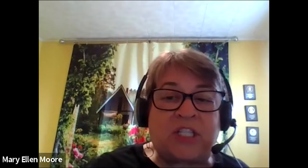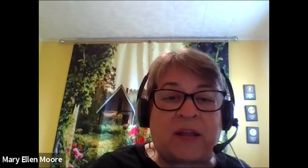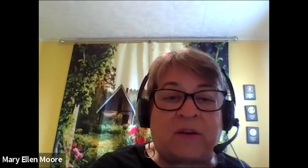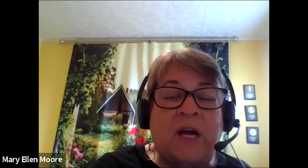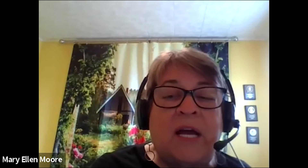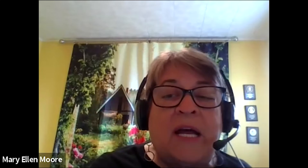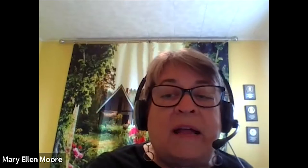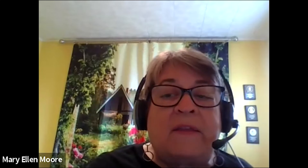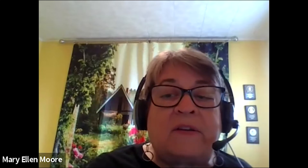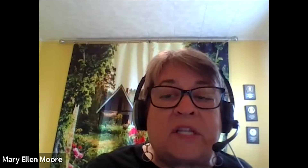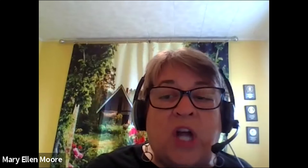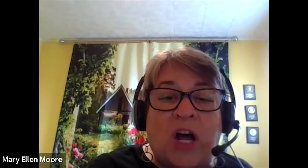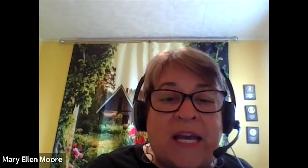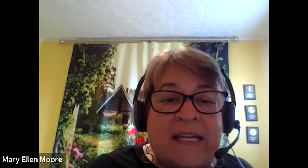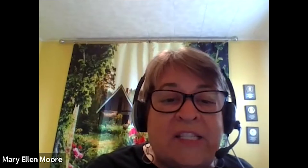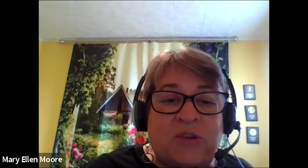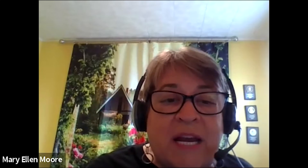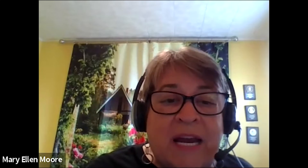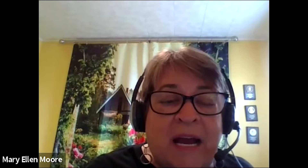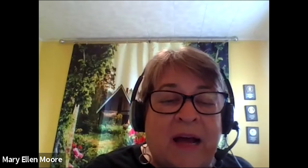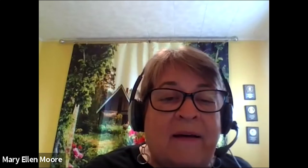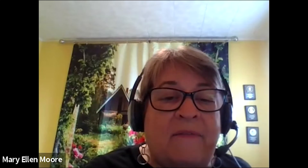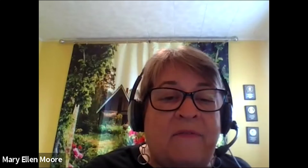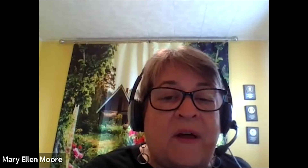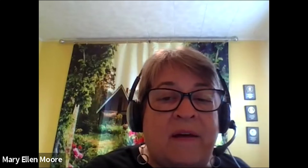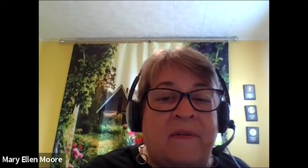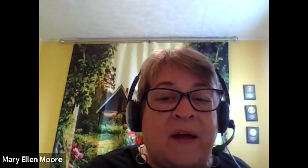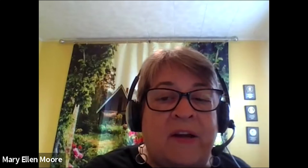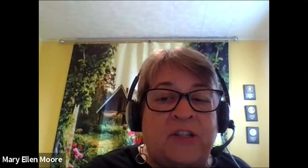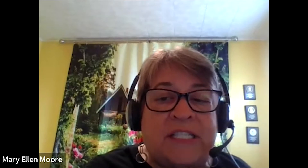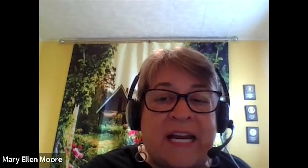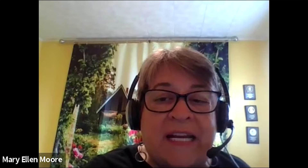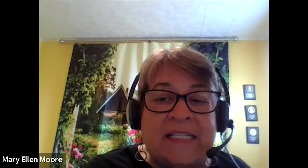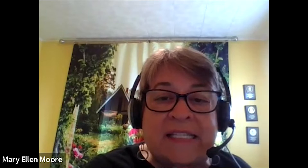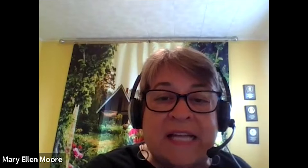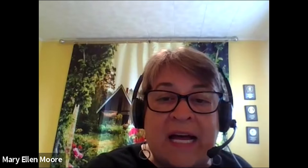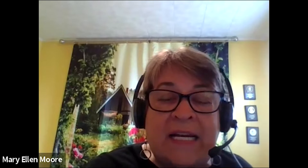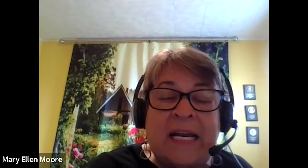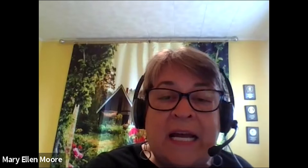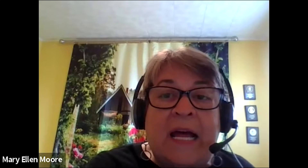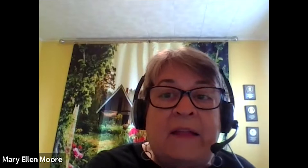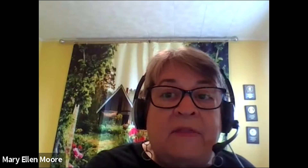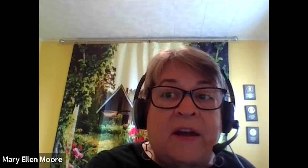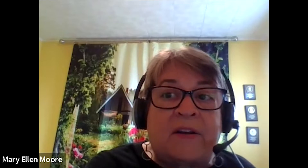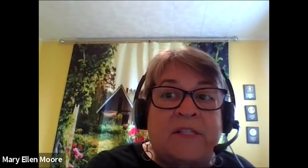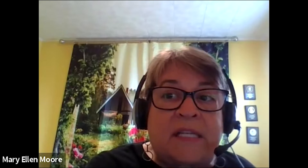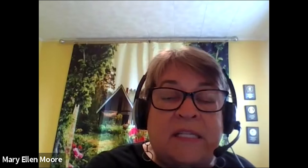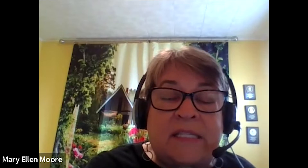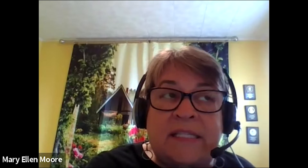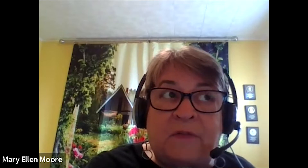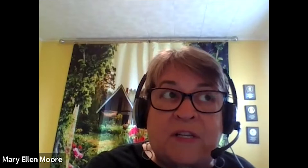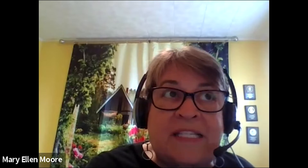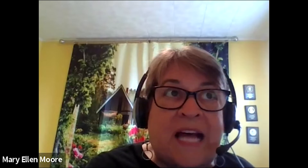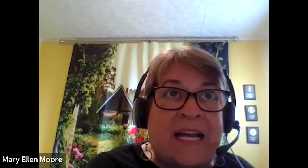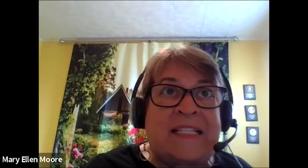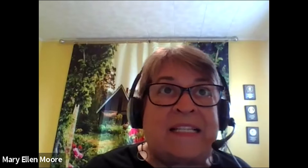other. There's a long history of understanding sign. There's different signs in